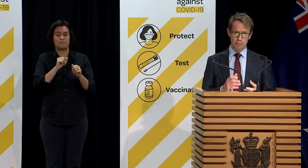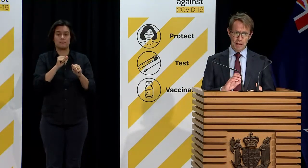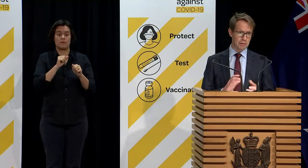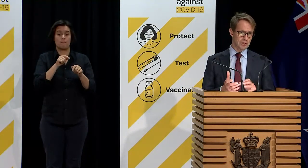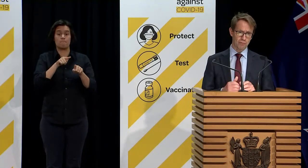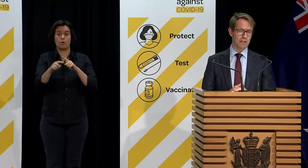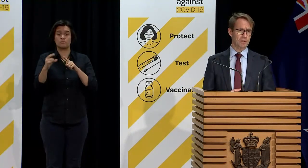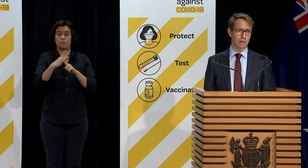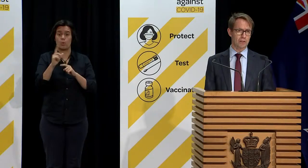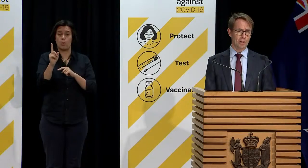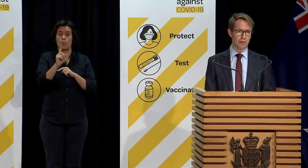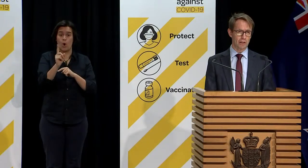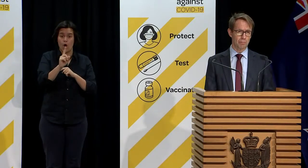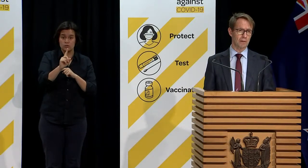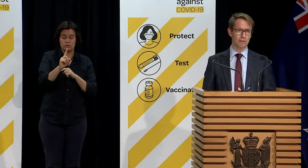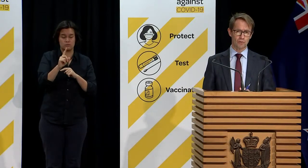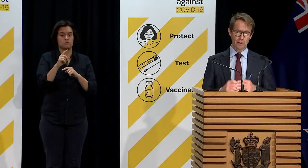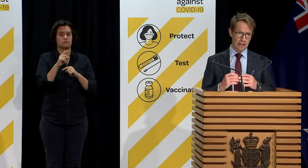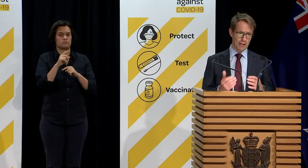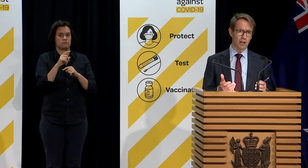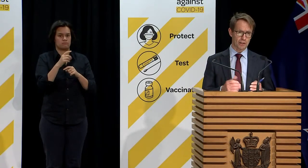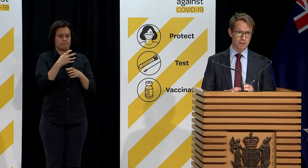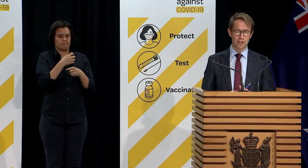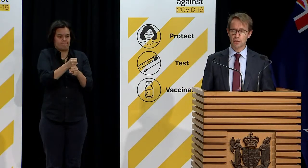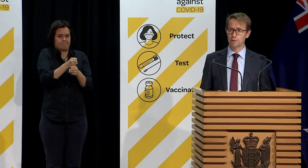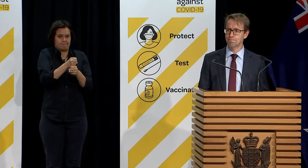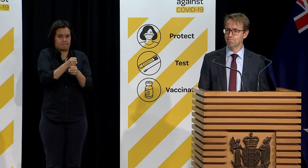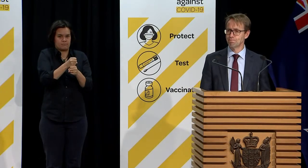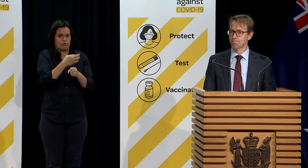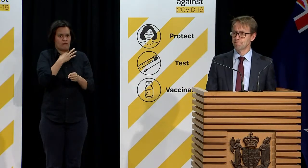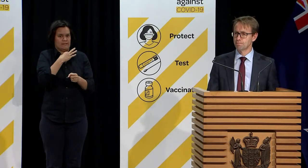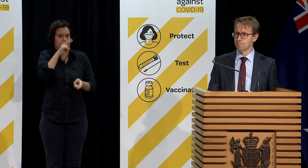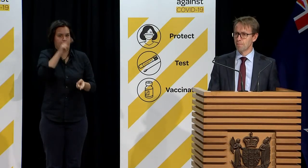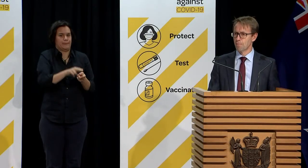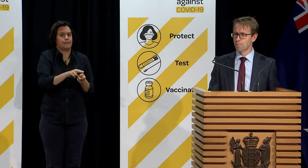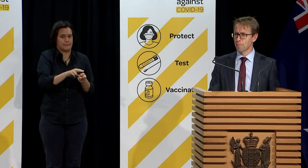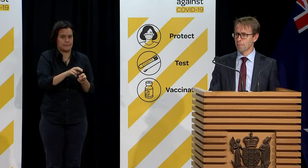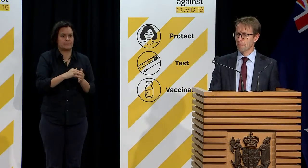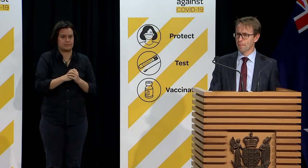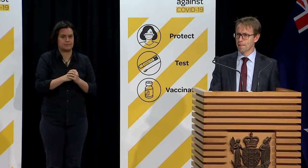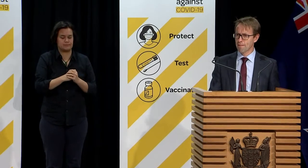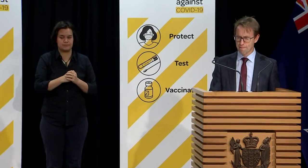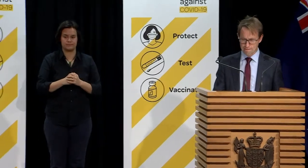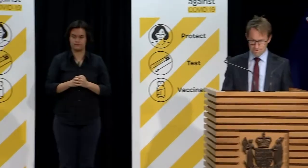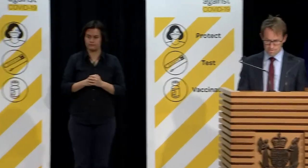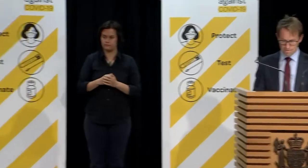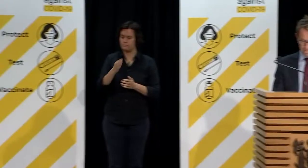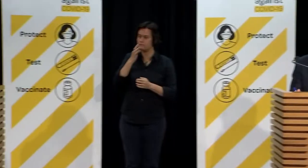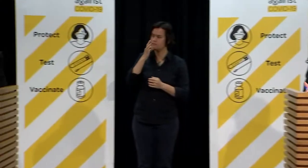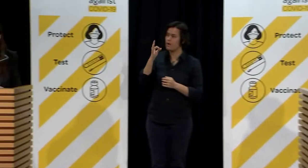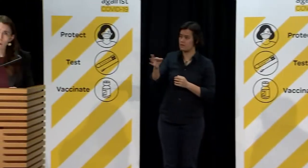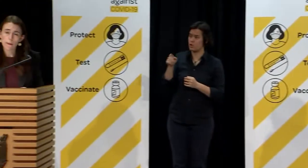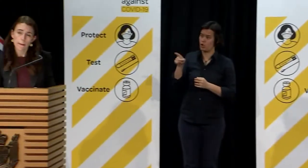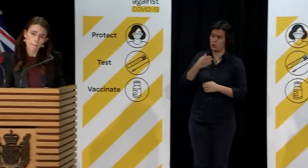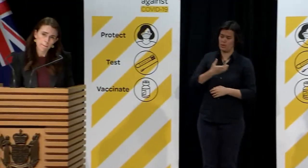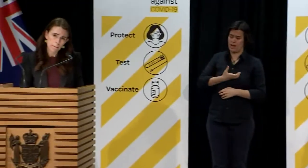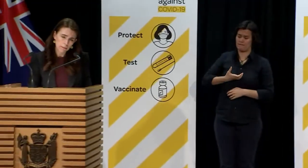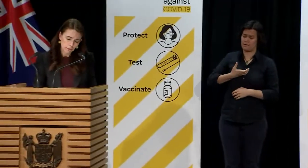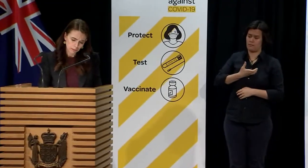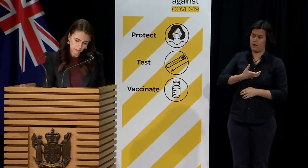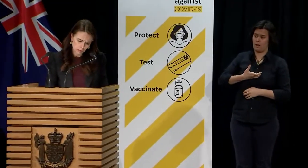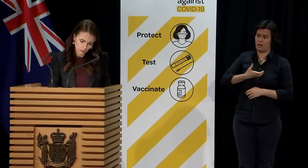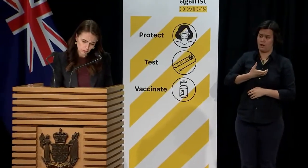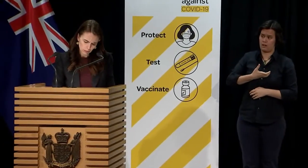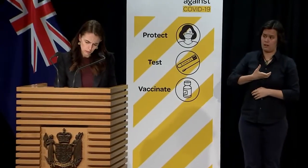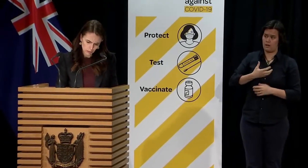So there may be some flexibility locally, but there's very clear guidance nationally. Are you totally comfortable with the fact that